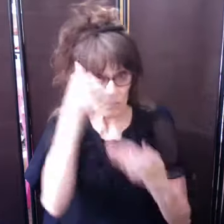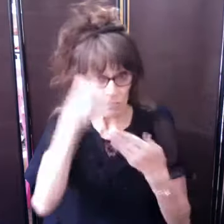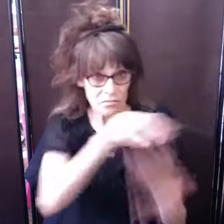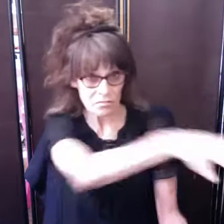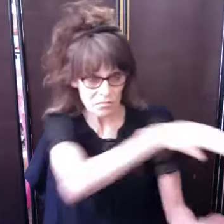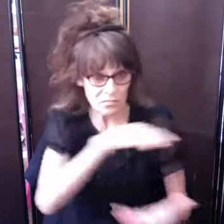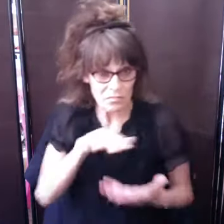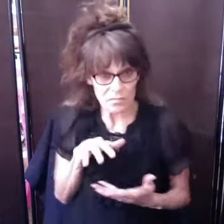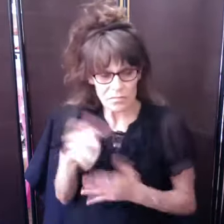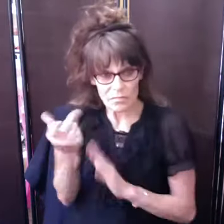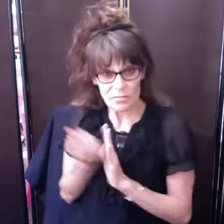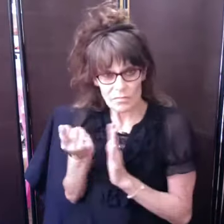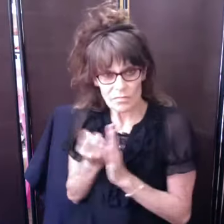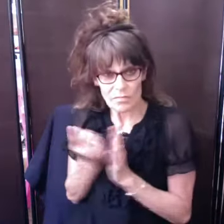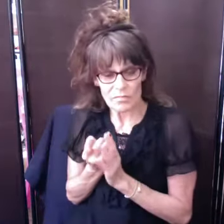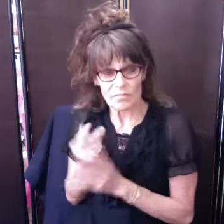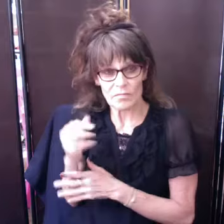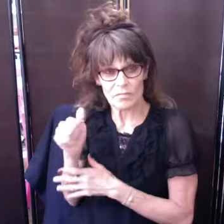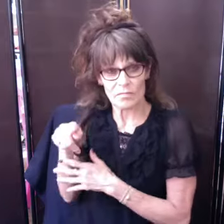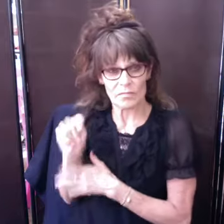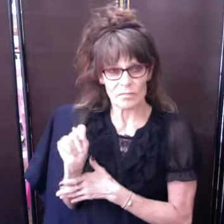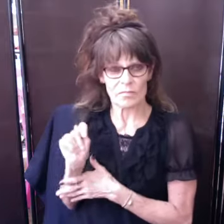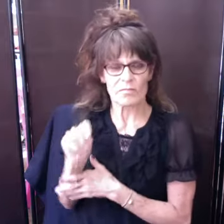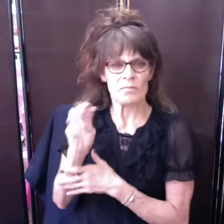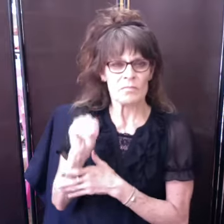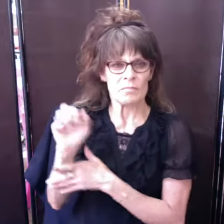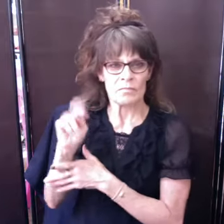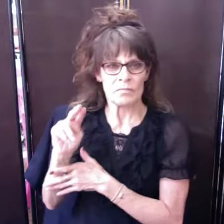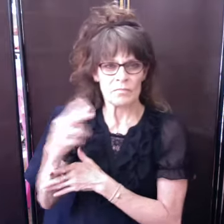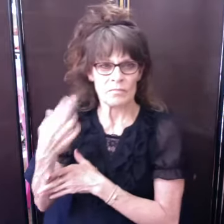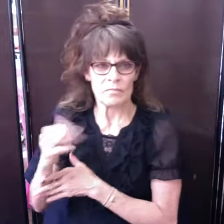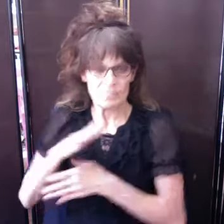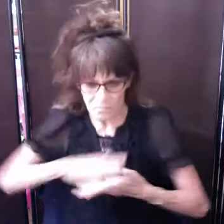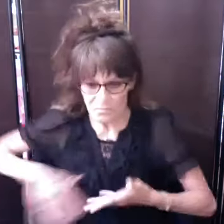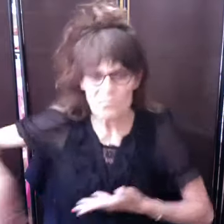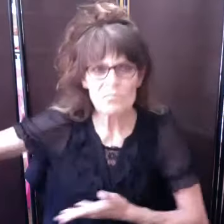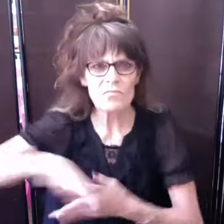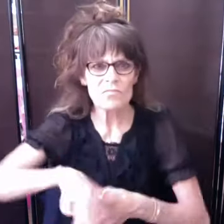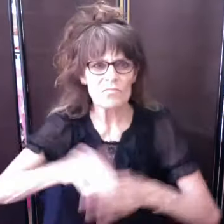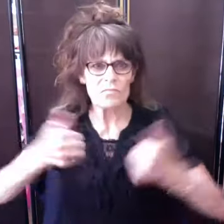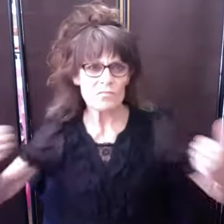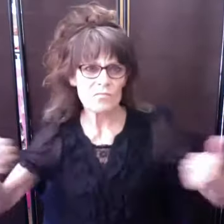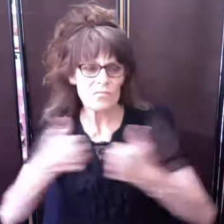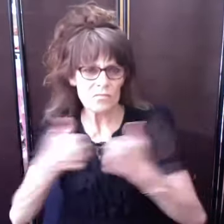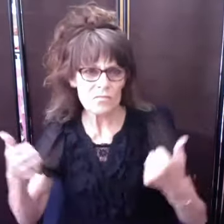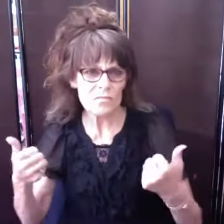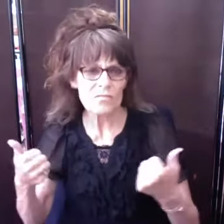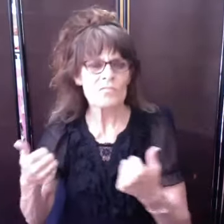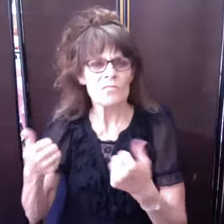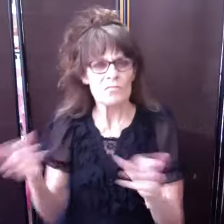apartment upper part of Manhattan and lays it out in a separate room where it exists by itself, sprays Lysol all over it and leaves